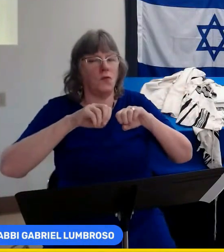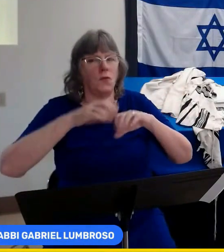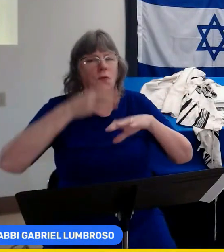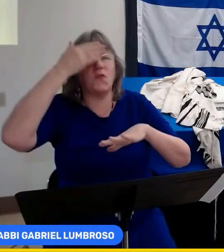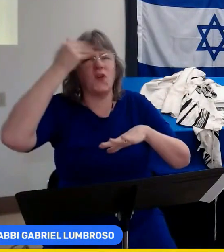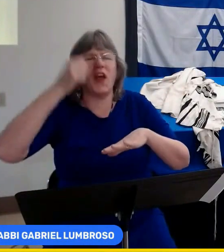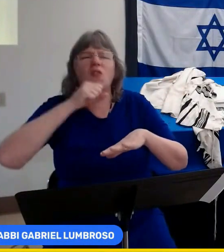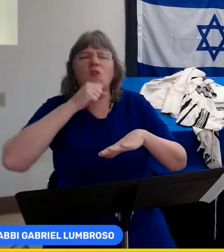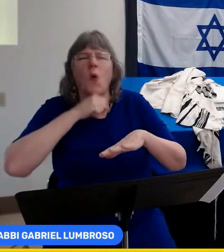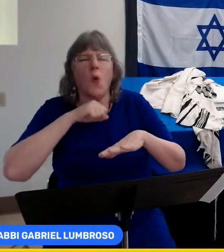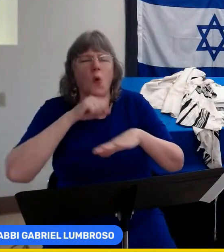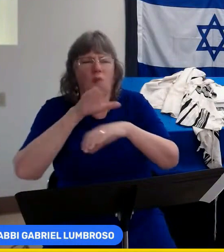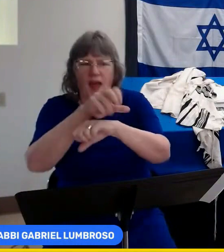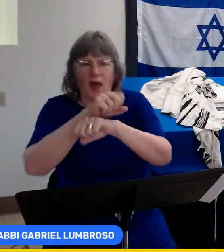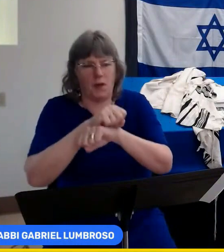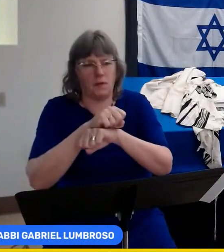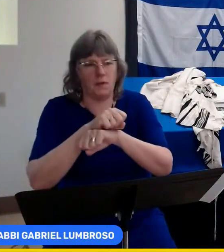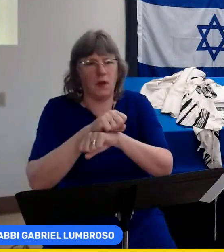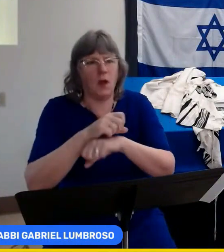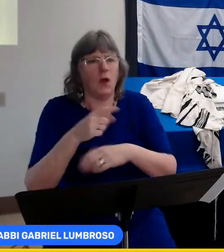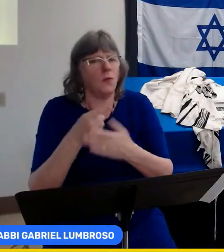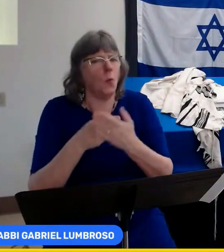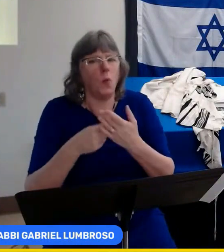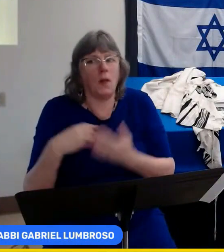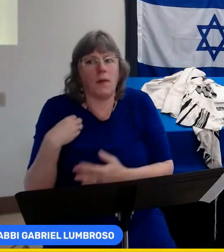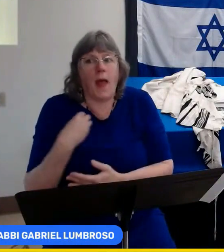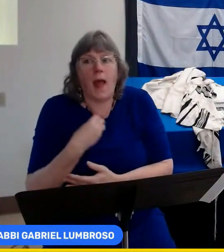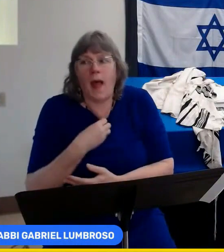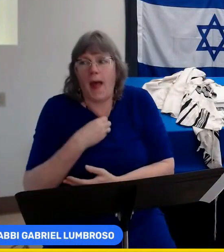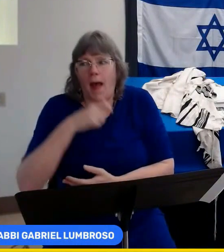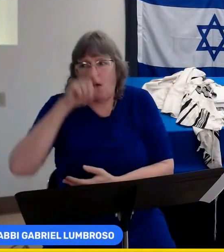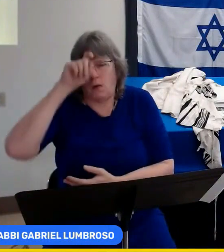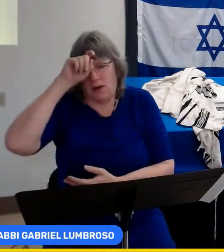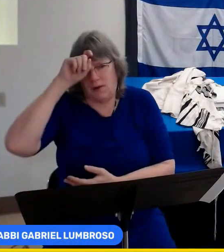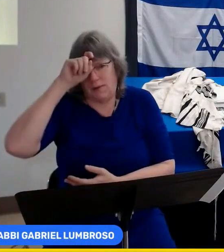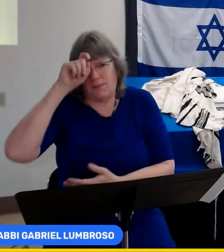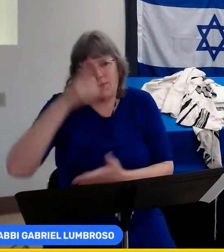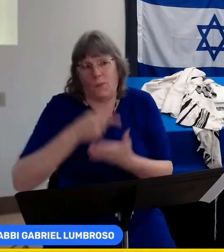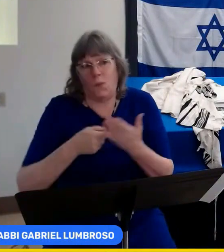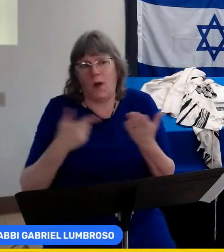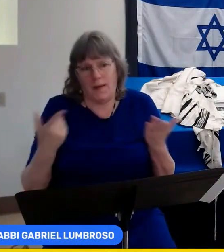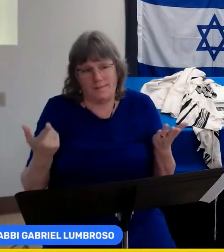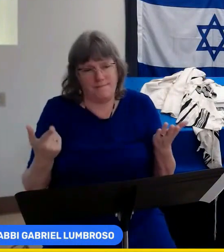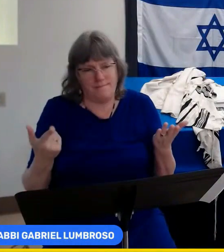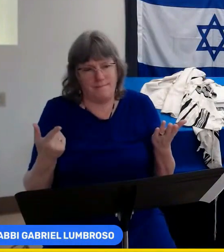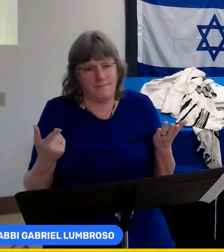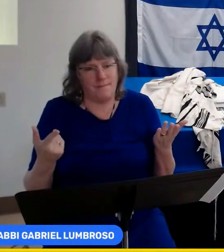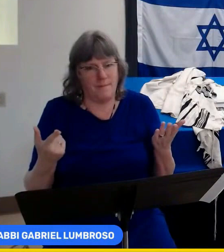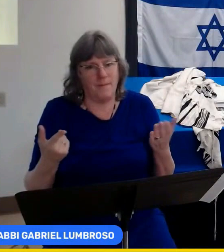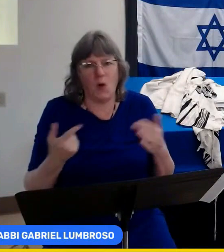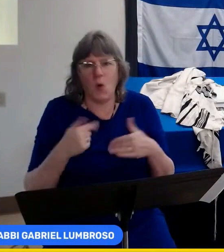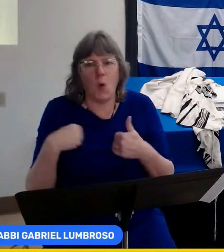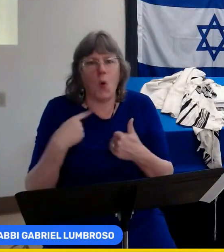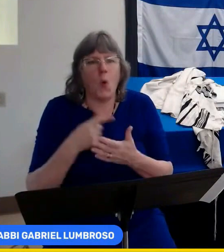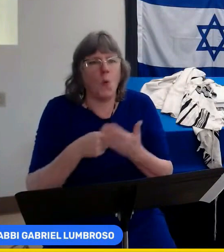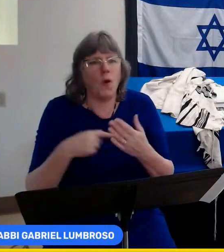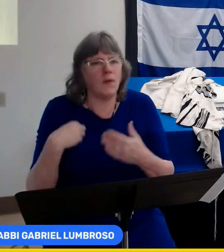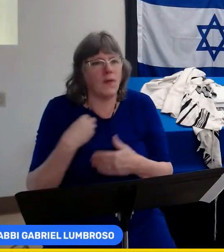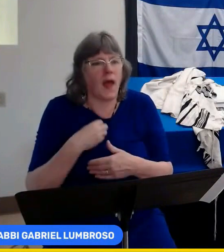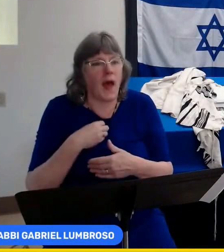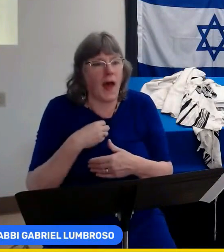The Egypt that keeps us from full following Hashem in the desert of uncertainty to receive his